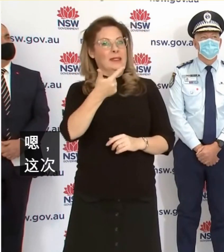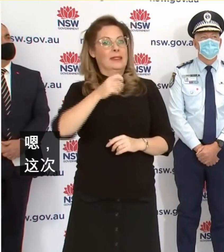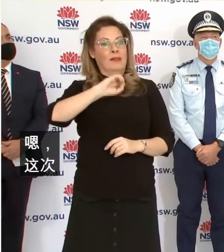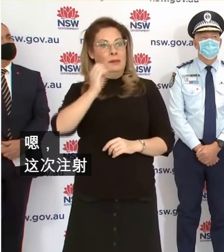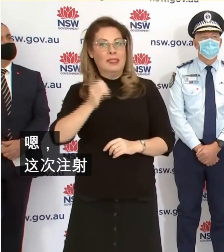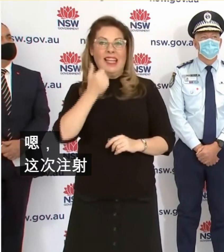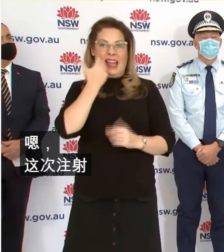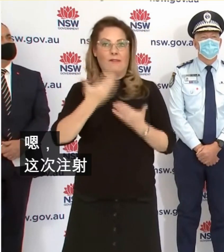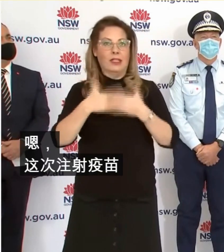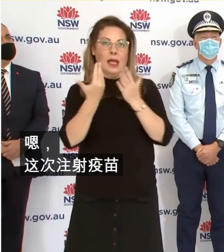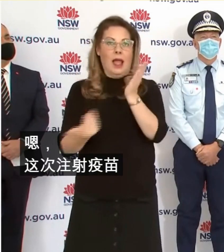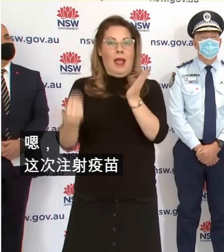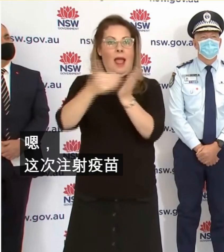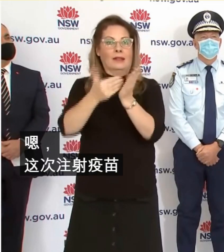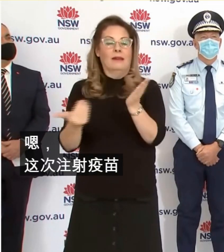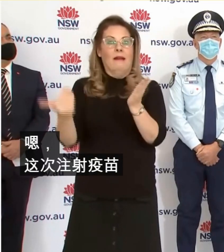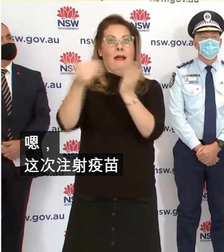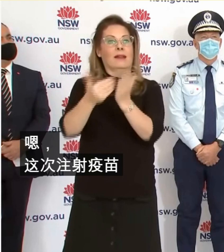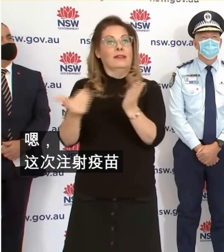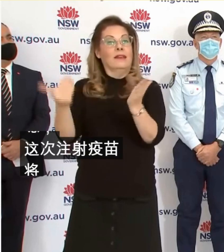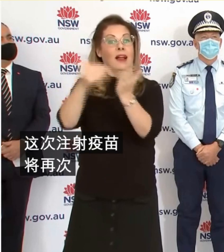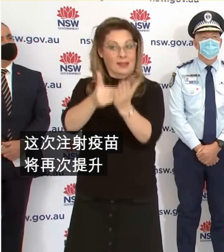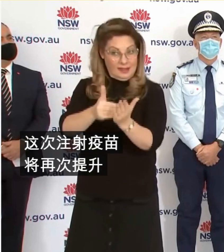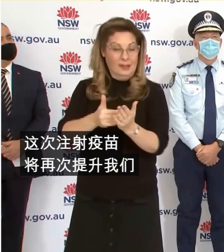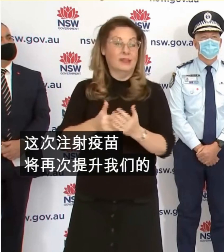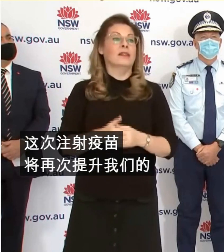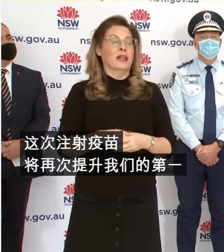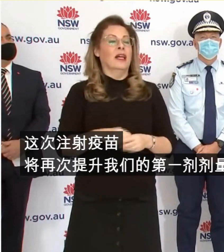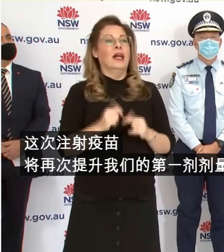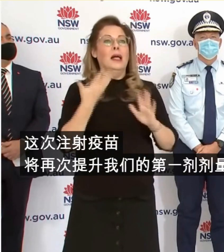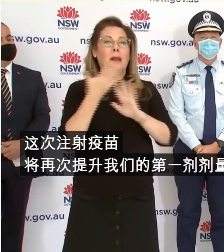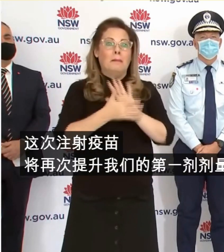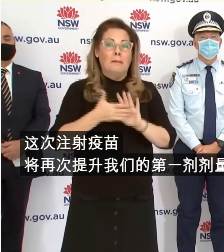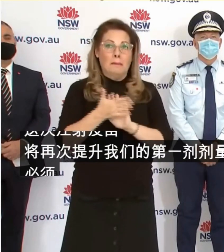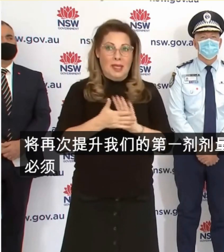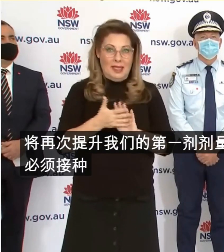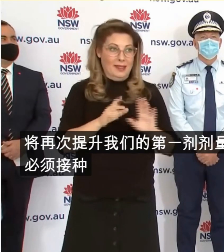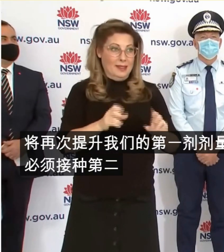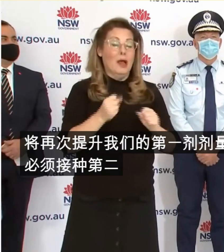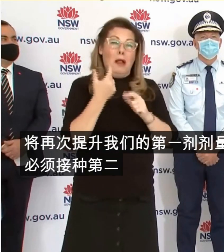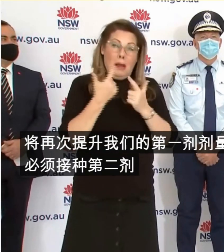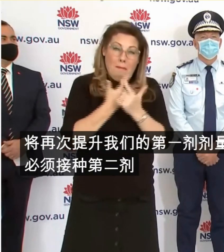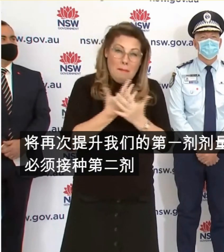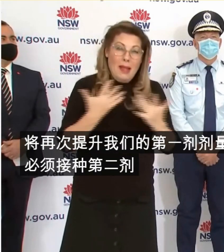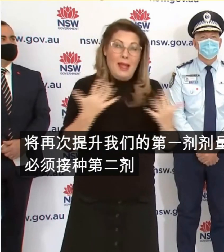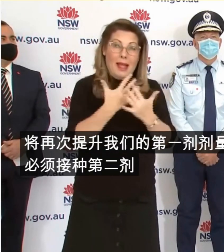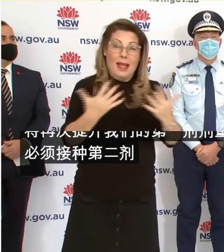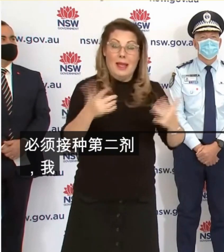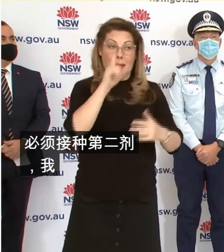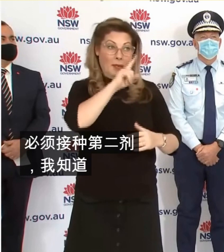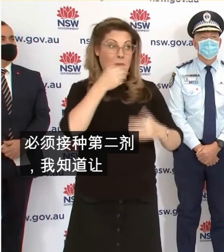This injection of the vaccine will again lift our first dose. Now we have to get our second dose